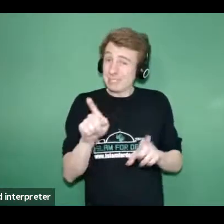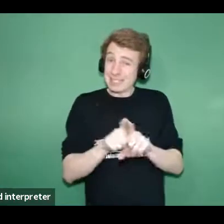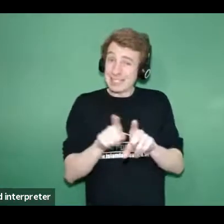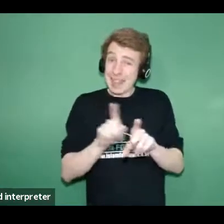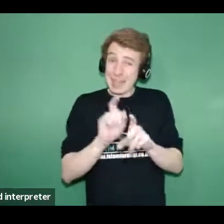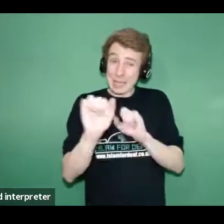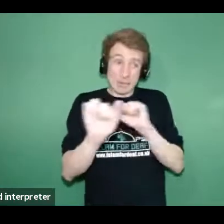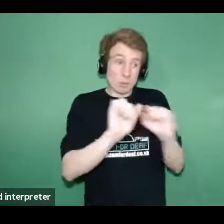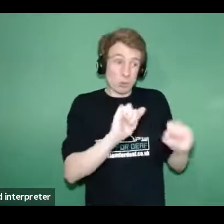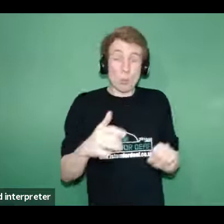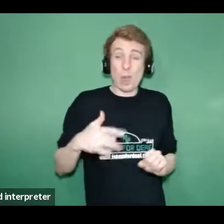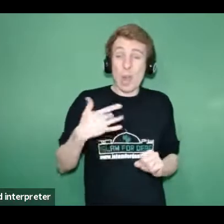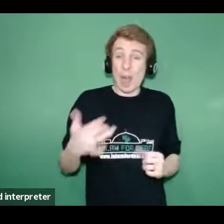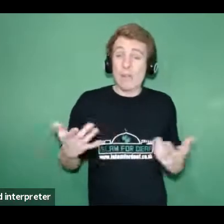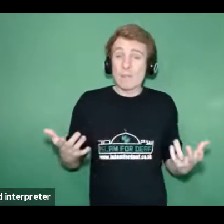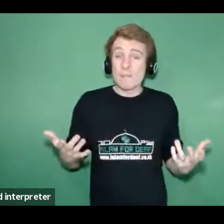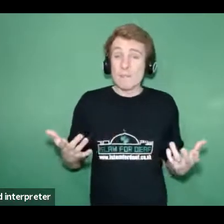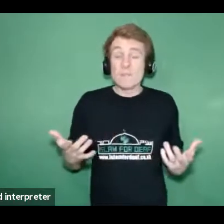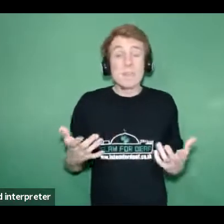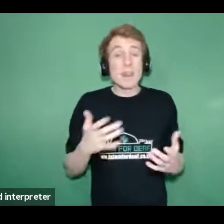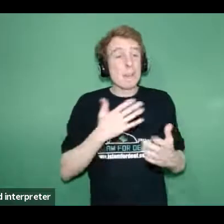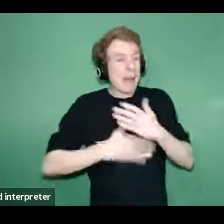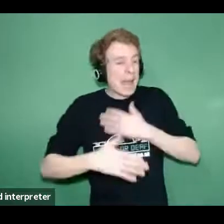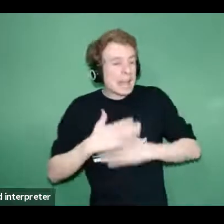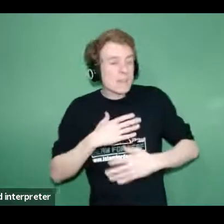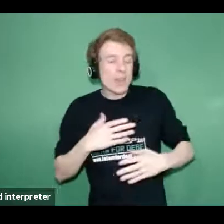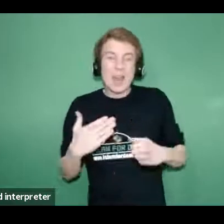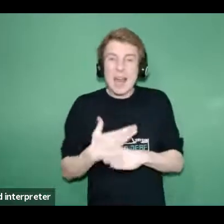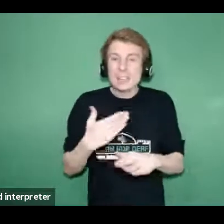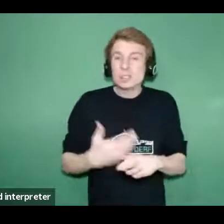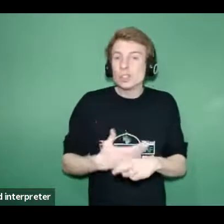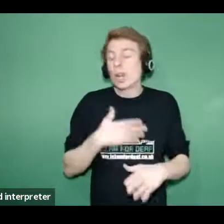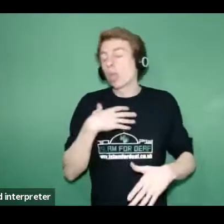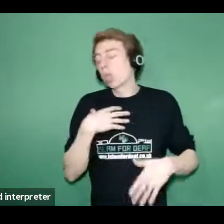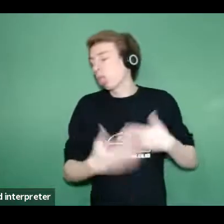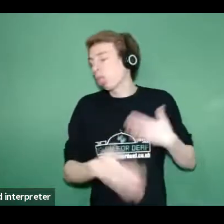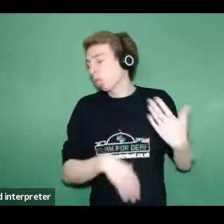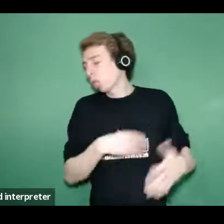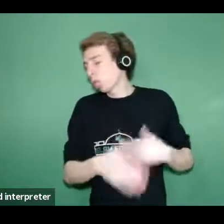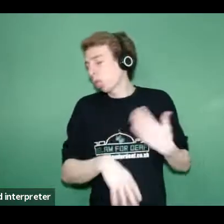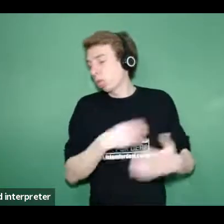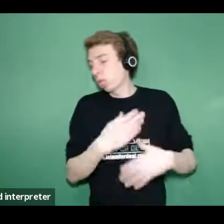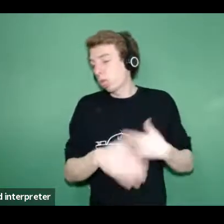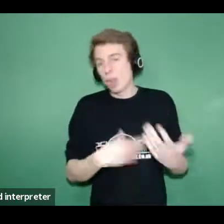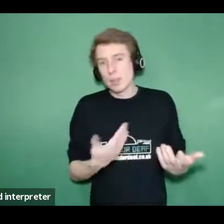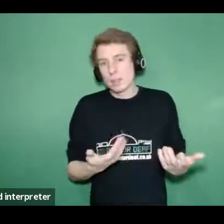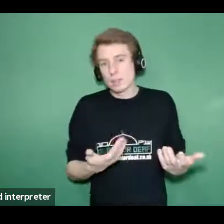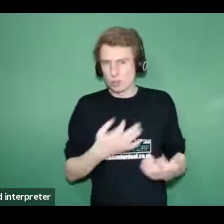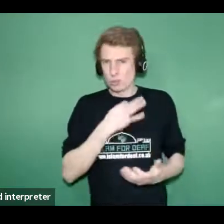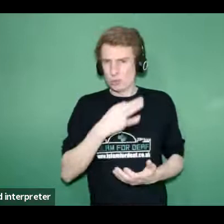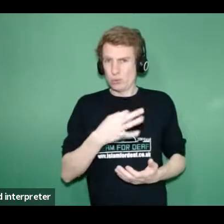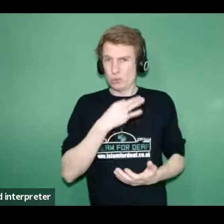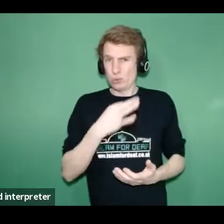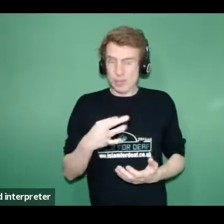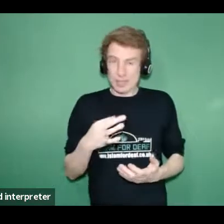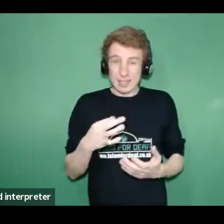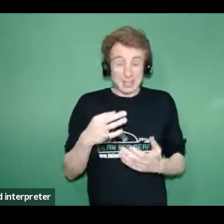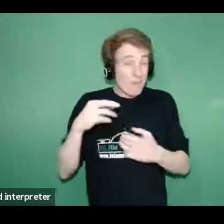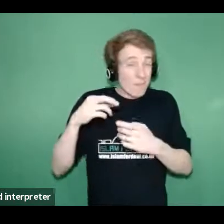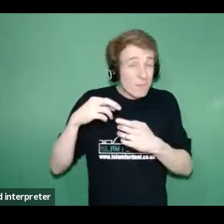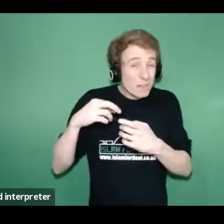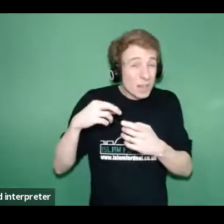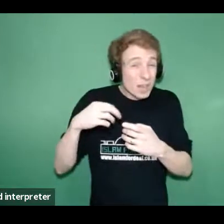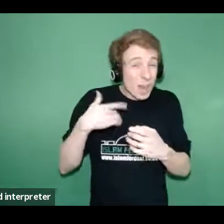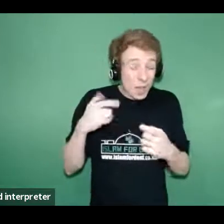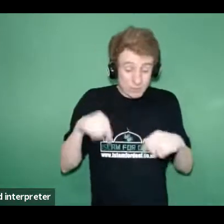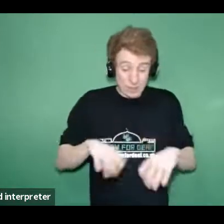then we lose very, very much. There is much, much more than a bit of life in this world that will be at